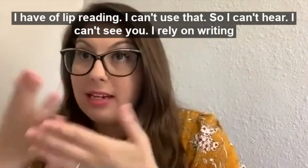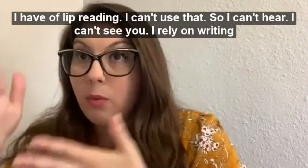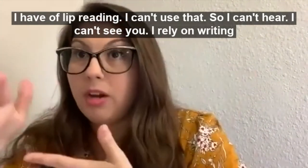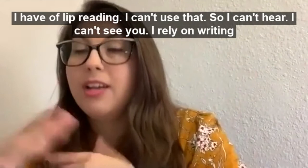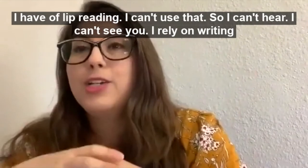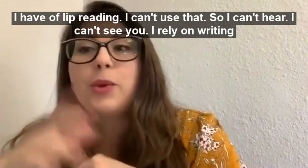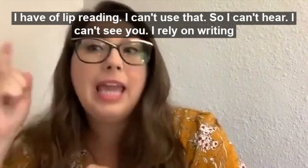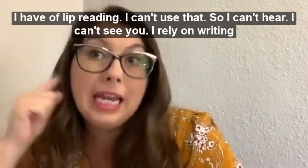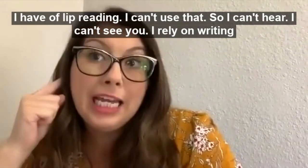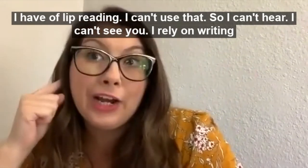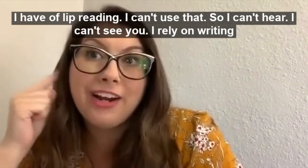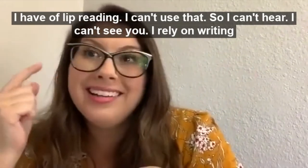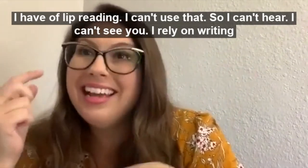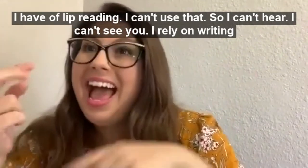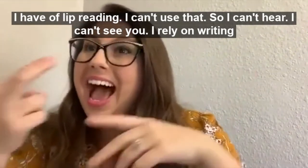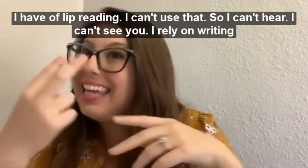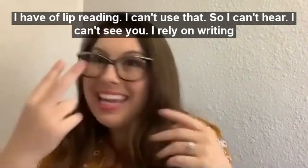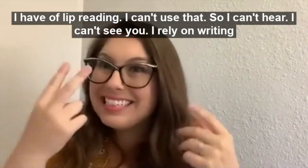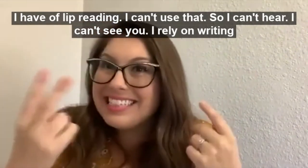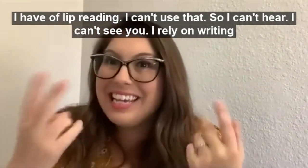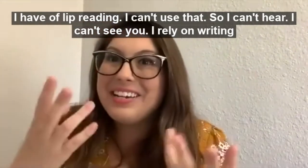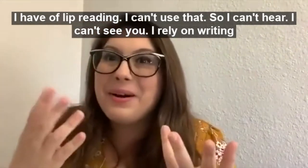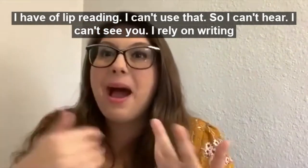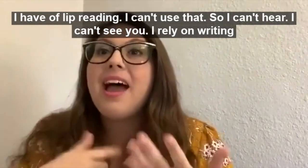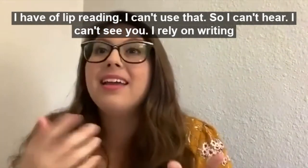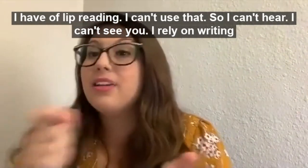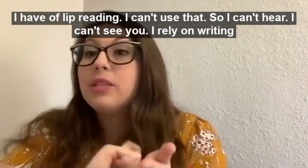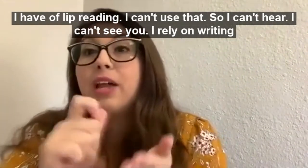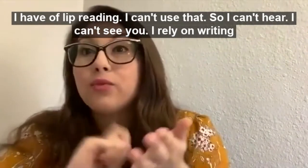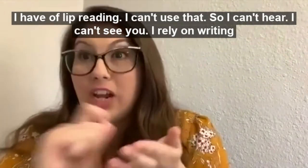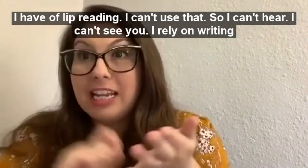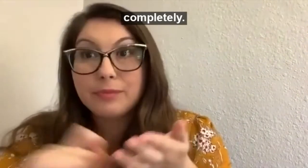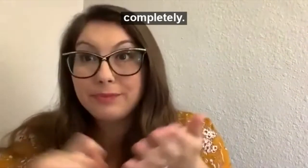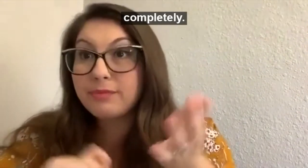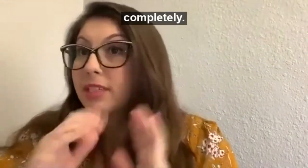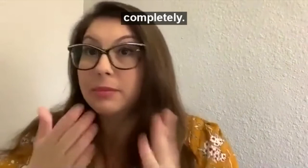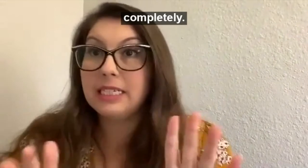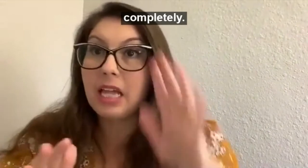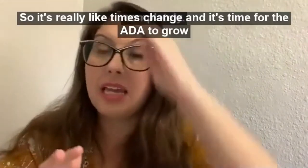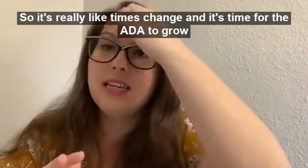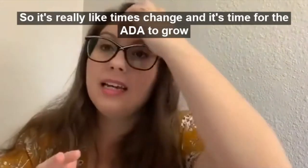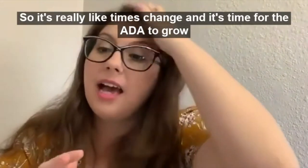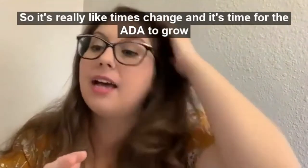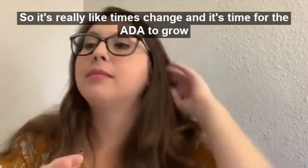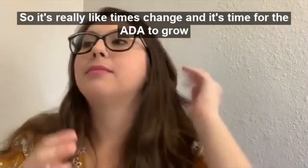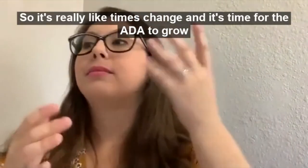anymore. So I can't hear, I can't see you, I rely on writing completely.